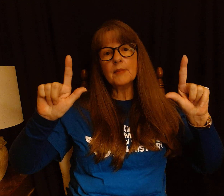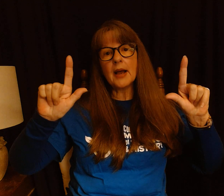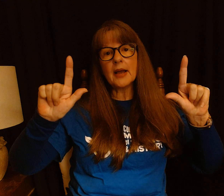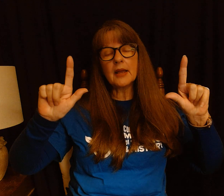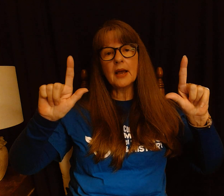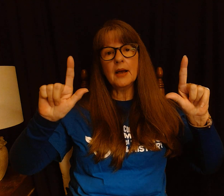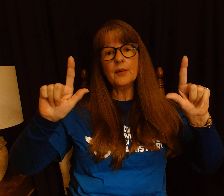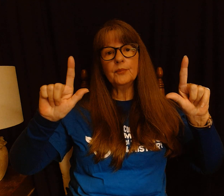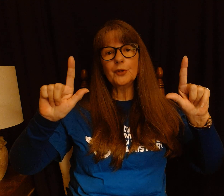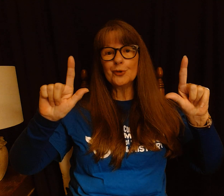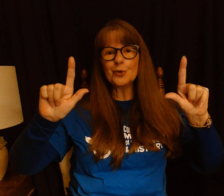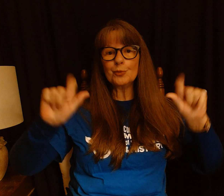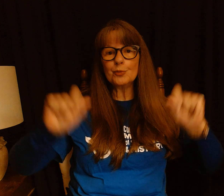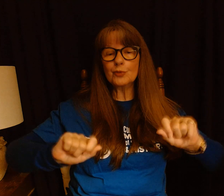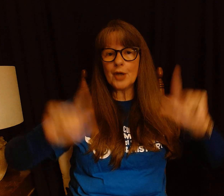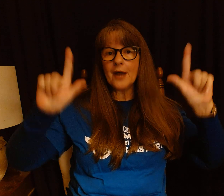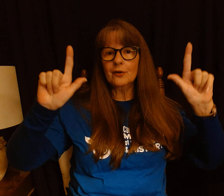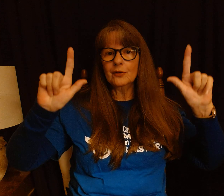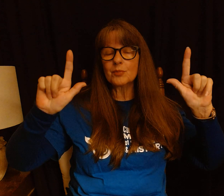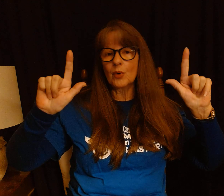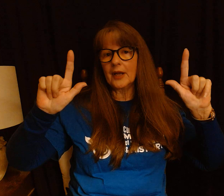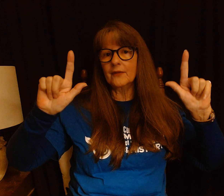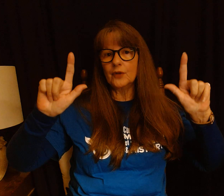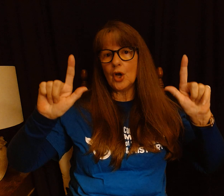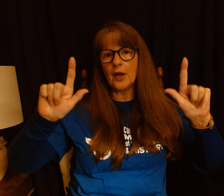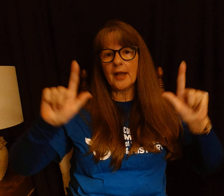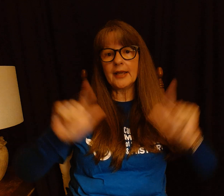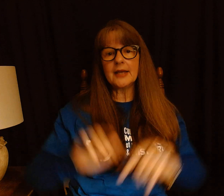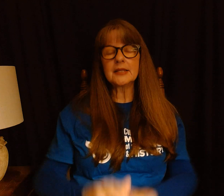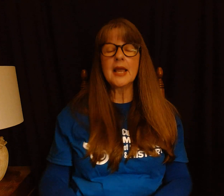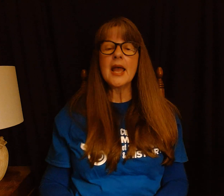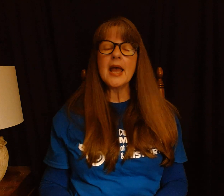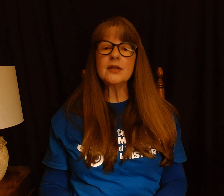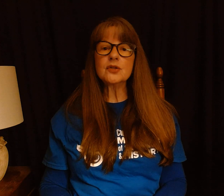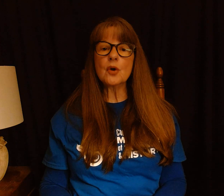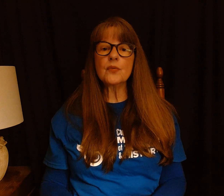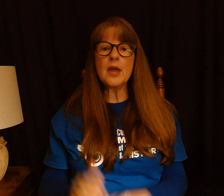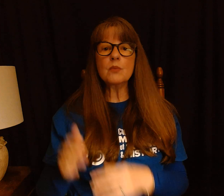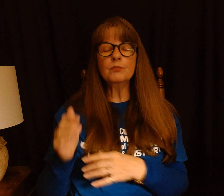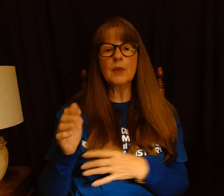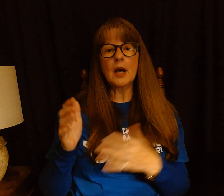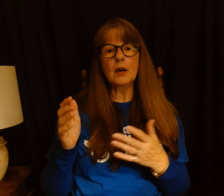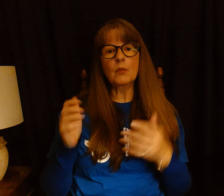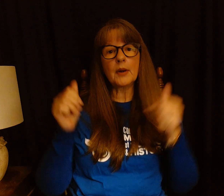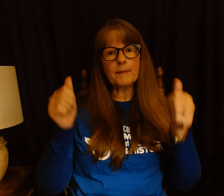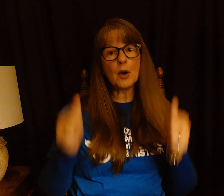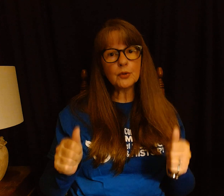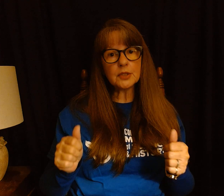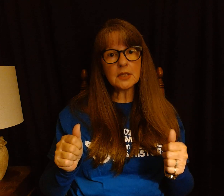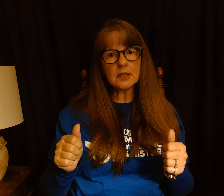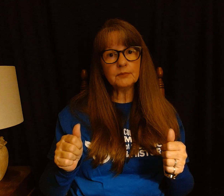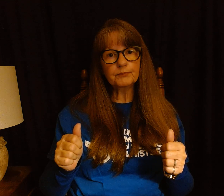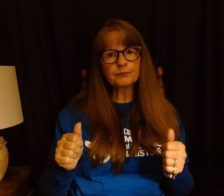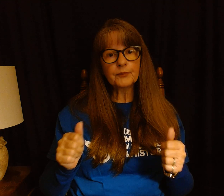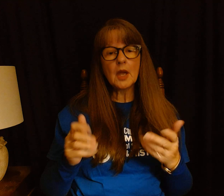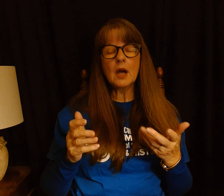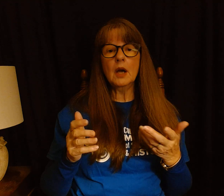my YouTube channel is more like a vlog, I guess. And so they want to post it